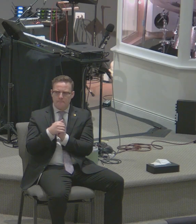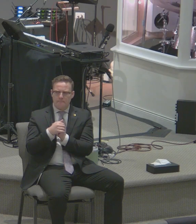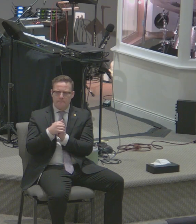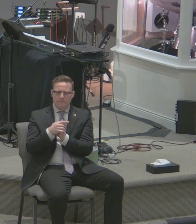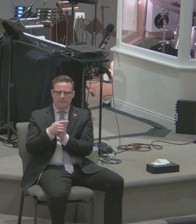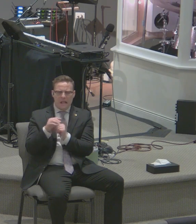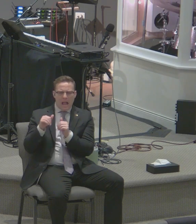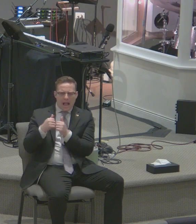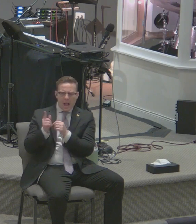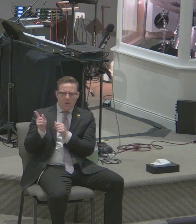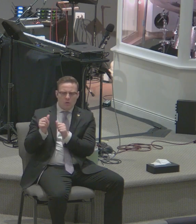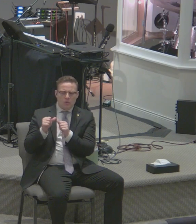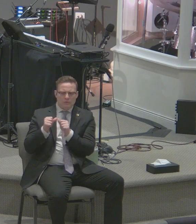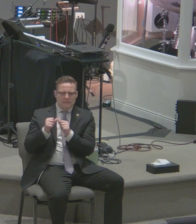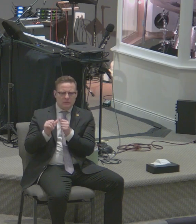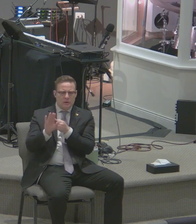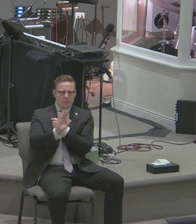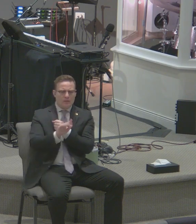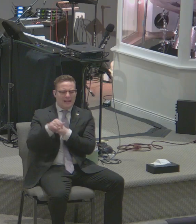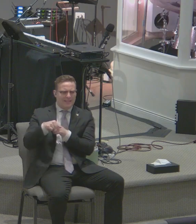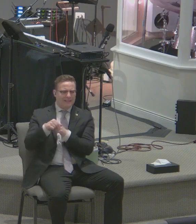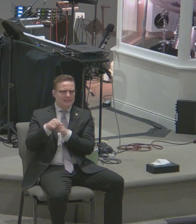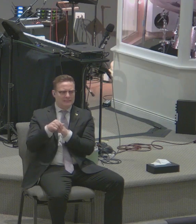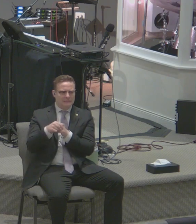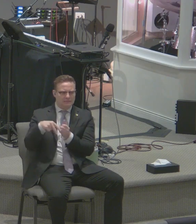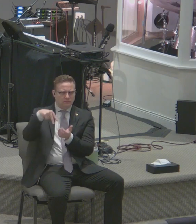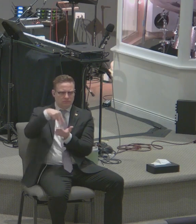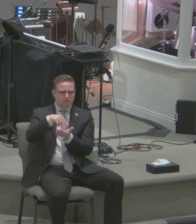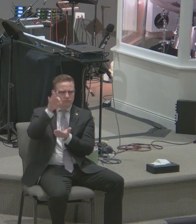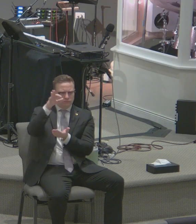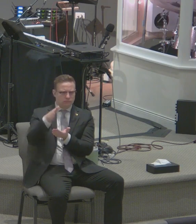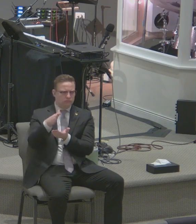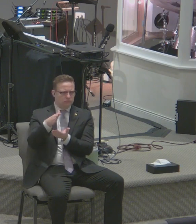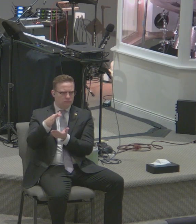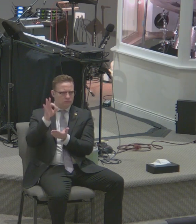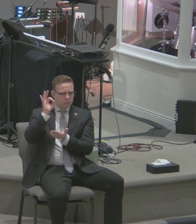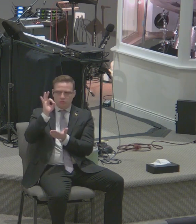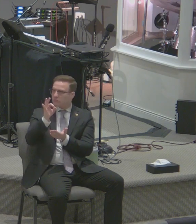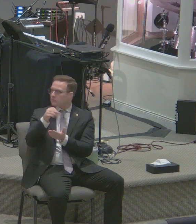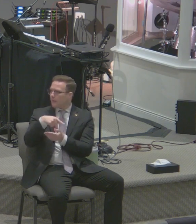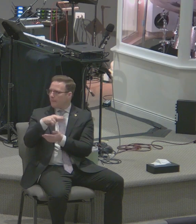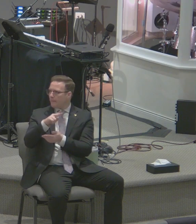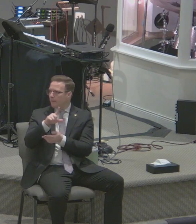The way you guard this pulpit, we honor you for that.